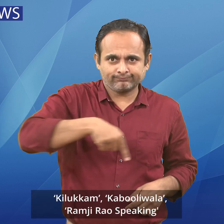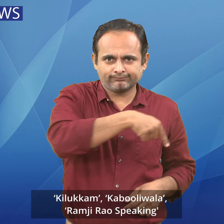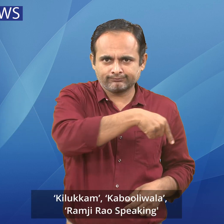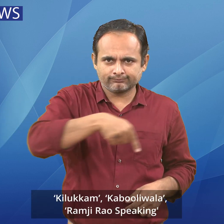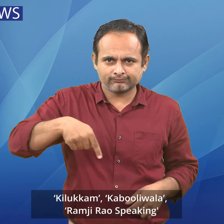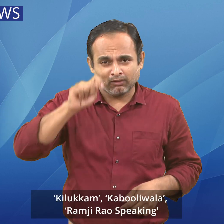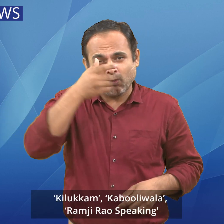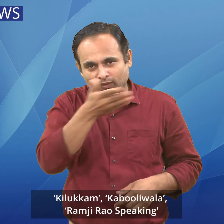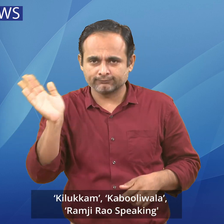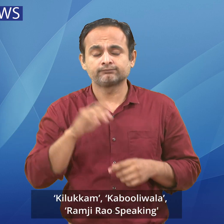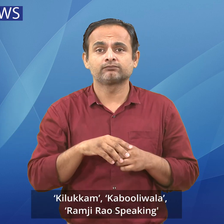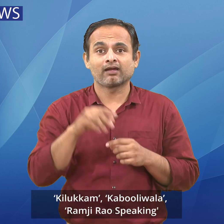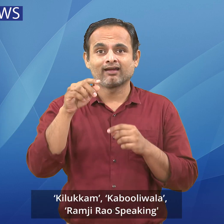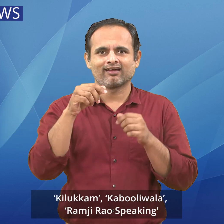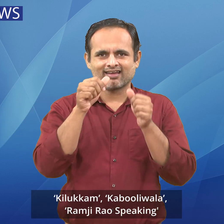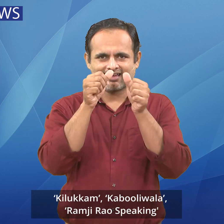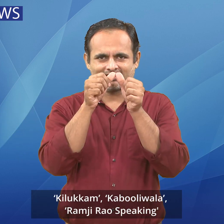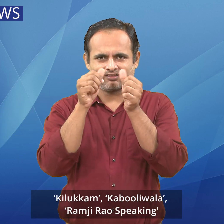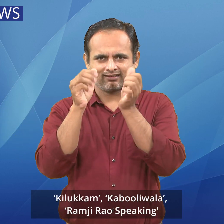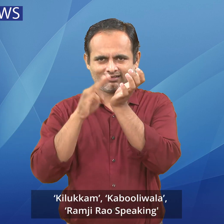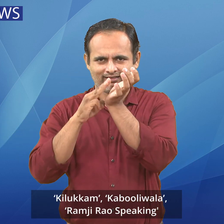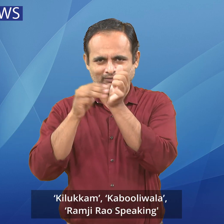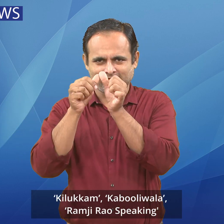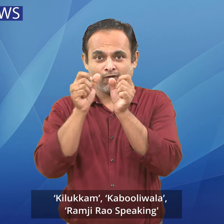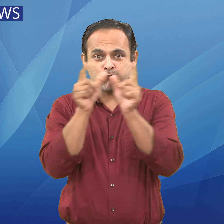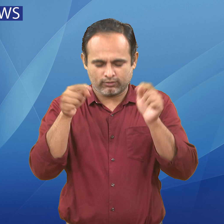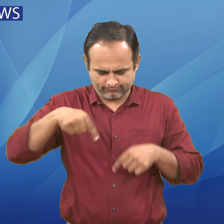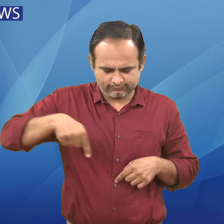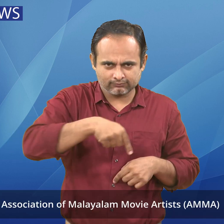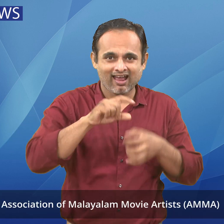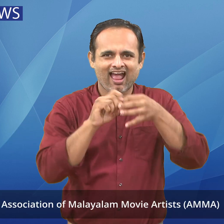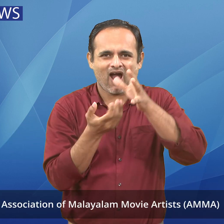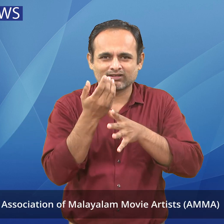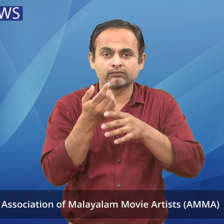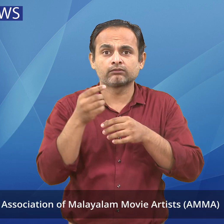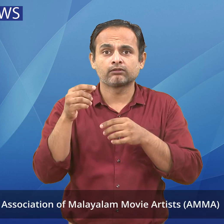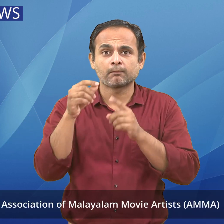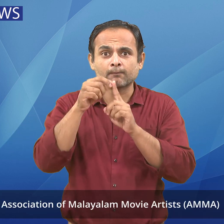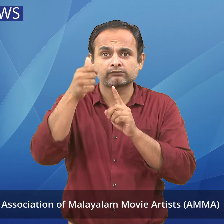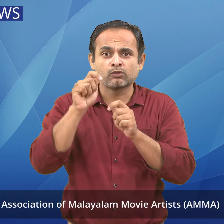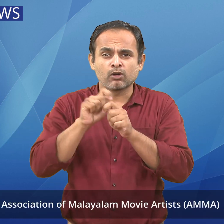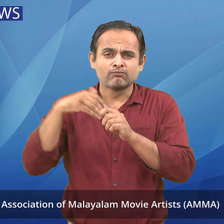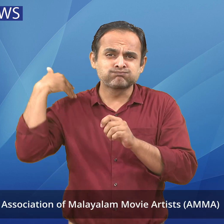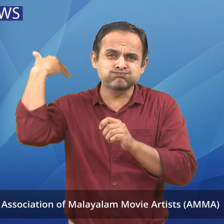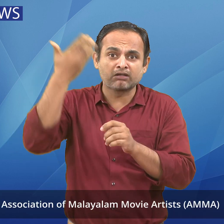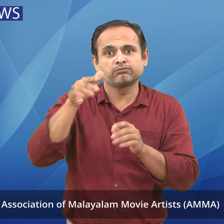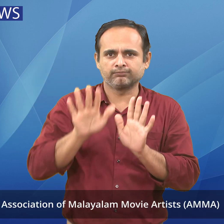St. Thomas Cathedral at Irinjalakuda, his native place, with full state honors. People from different walks of life paid homage to